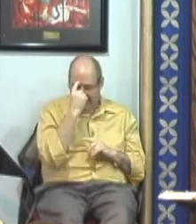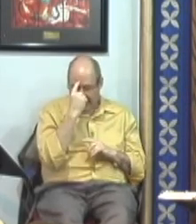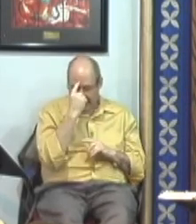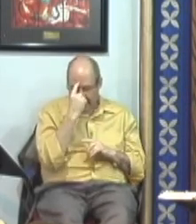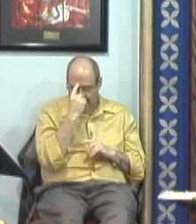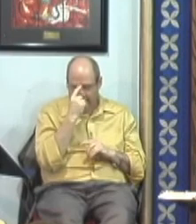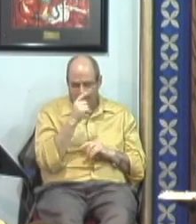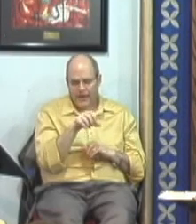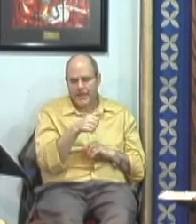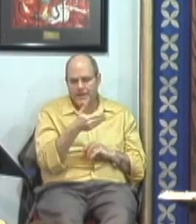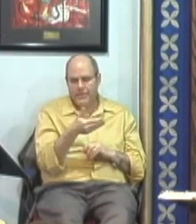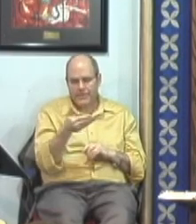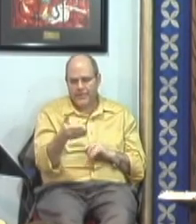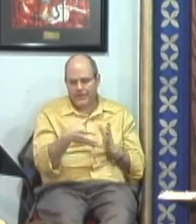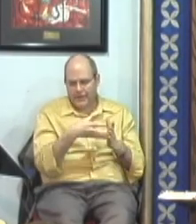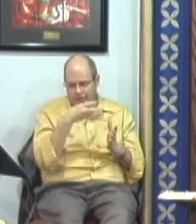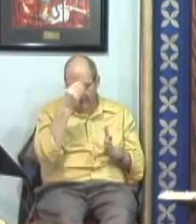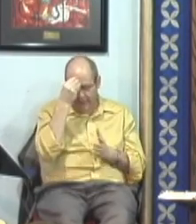things we learned from Dr. Leaf is that